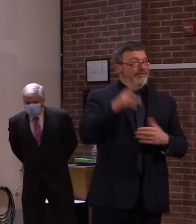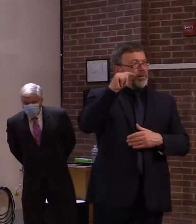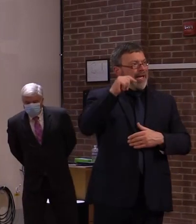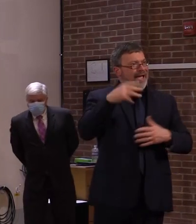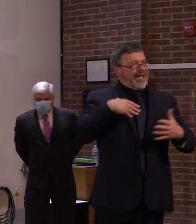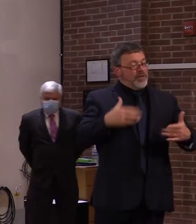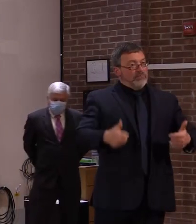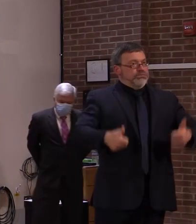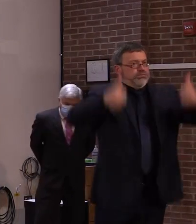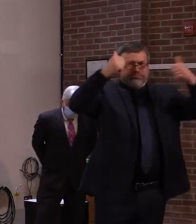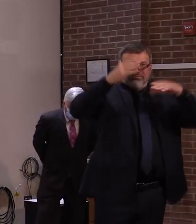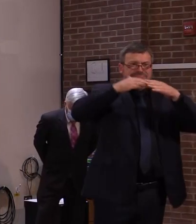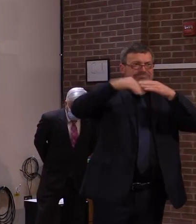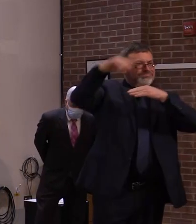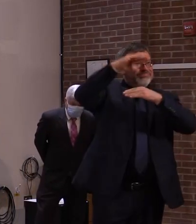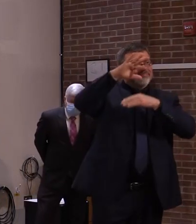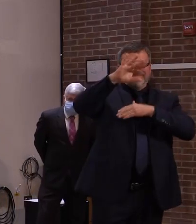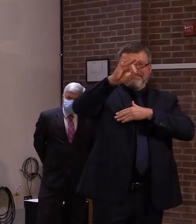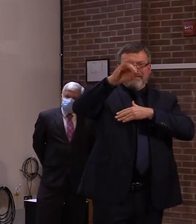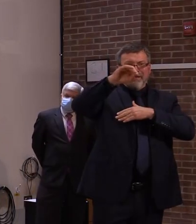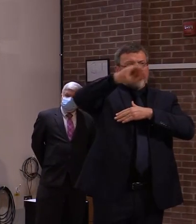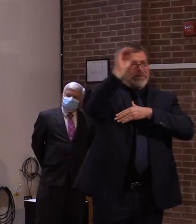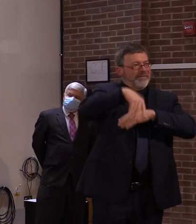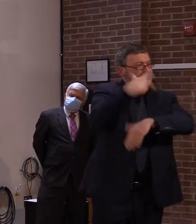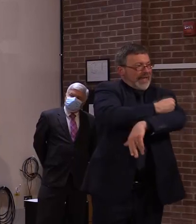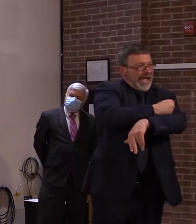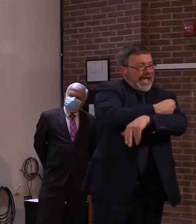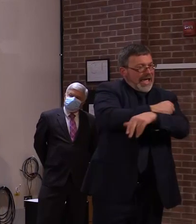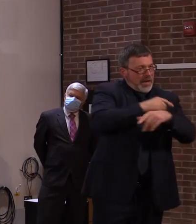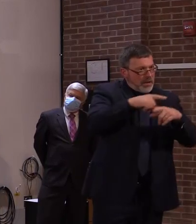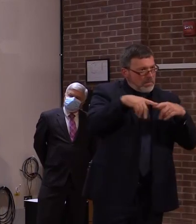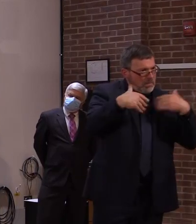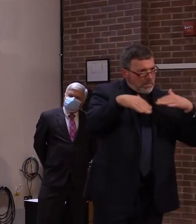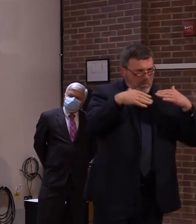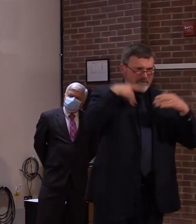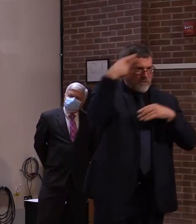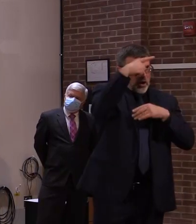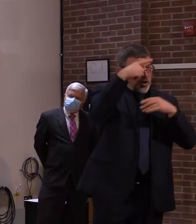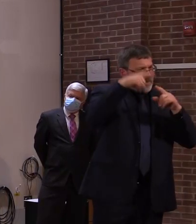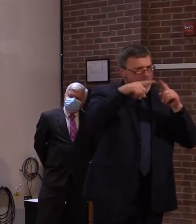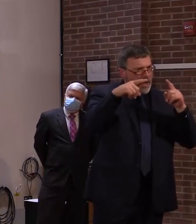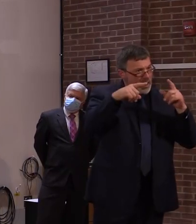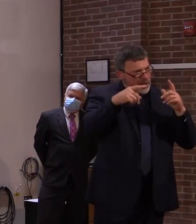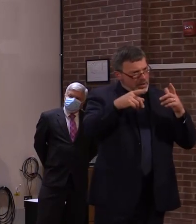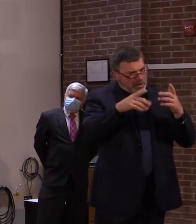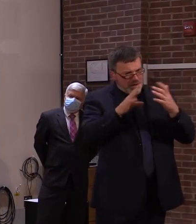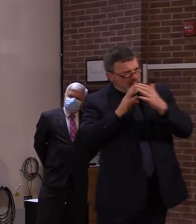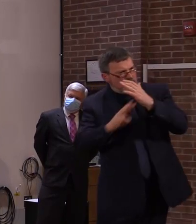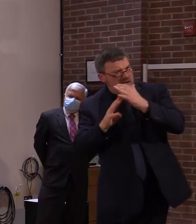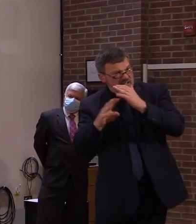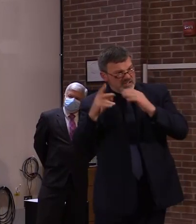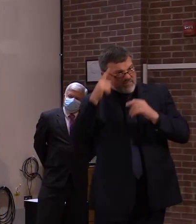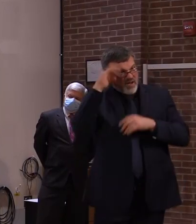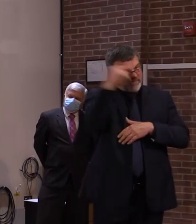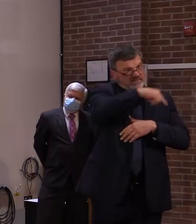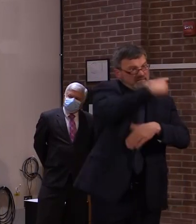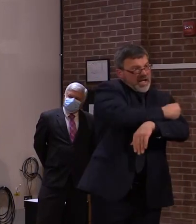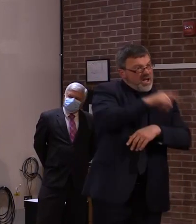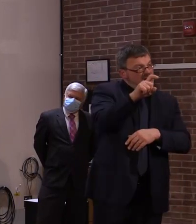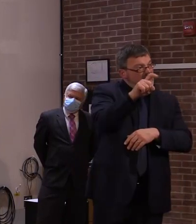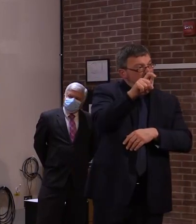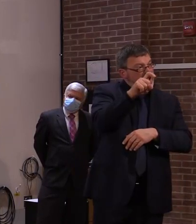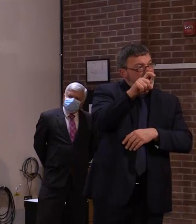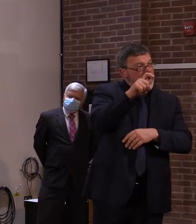have more per capita than others. Yep, no, I get your line of logic. I